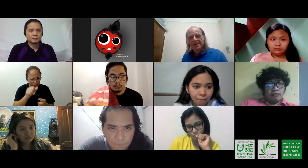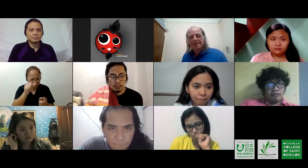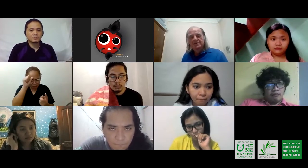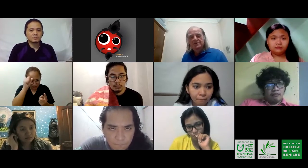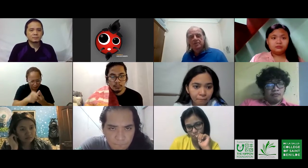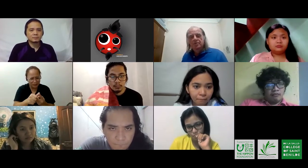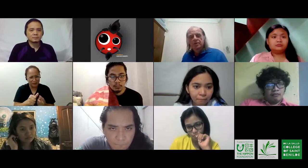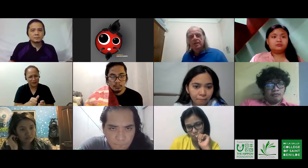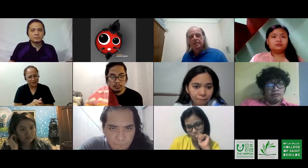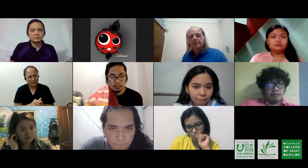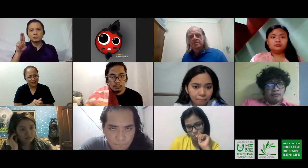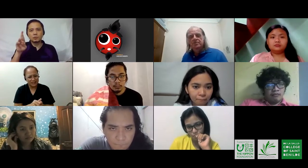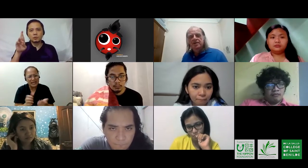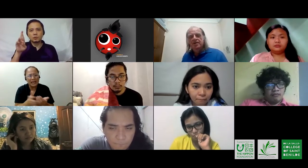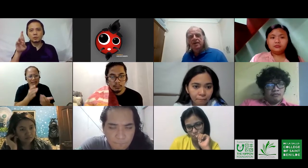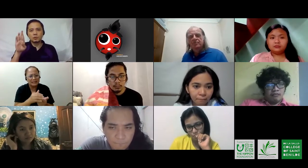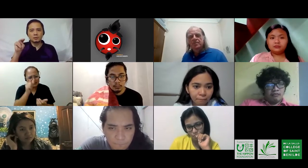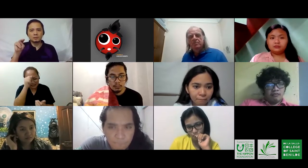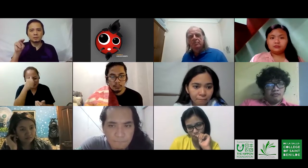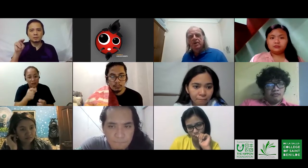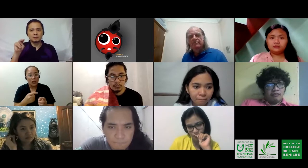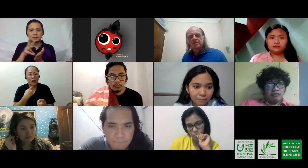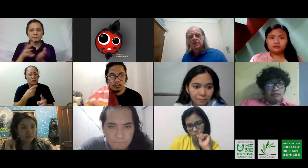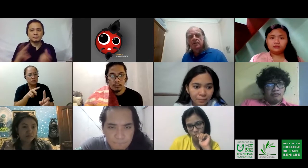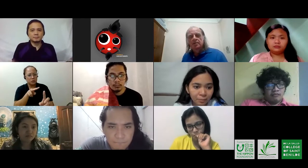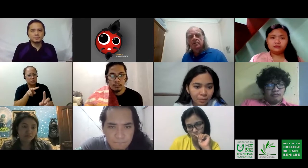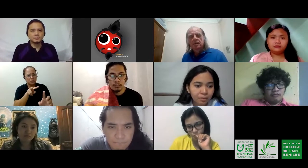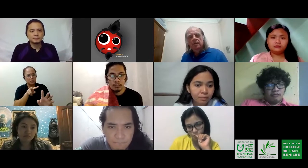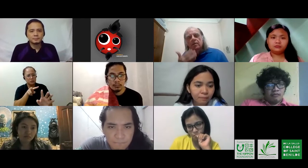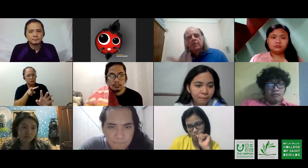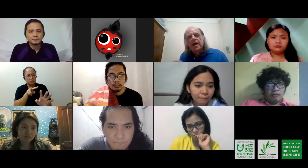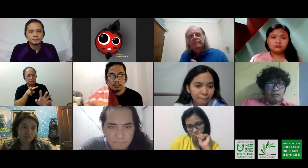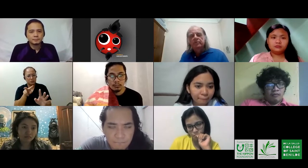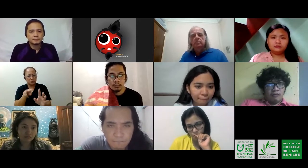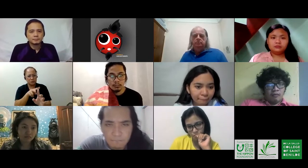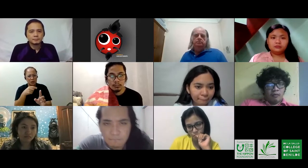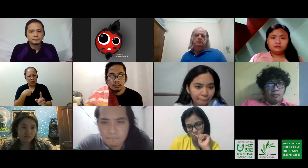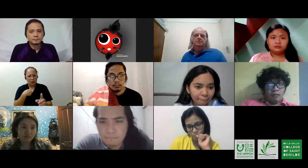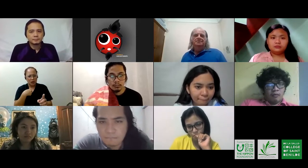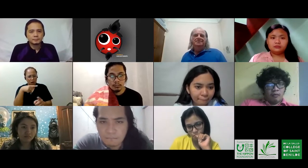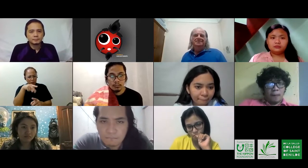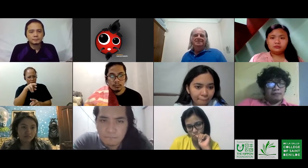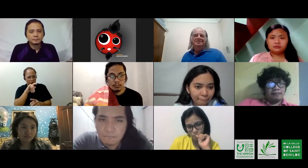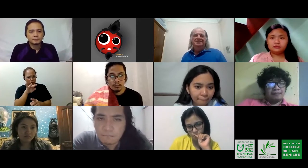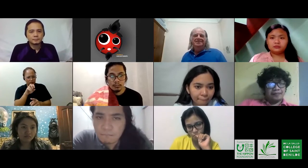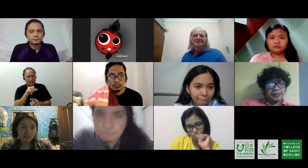So you're looking at this and you're saying, I don't remember Providence Island. You don't have to,